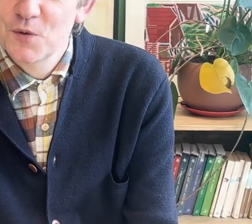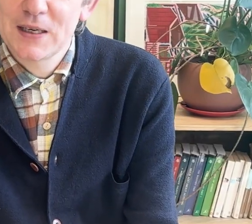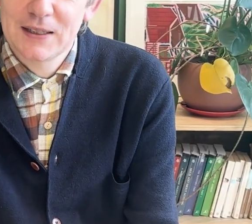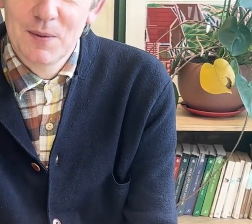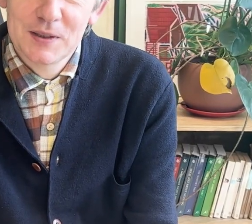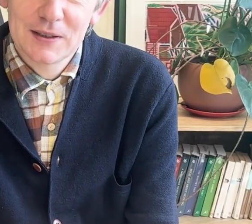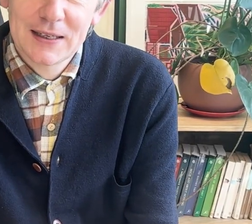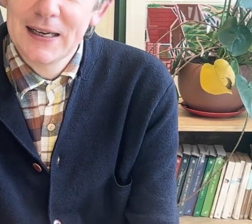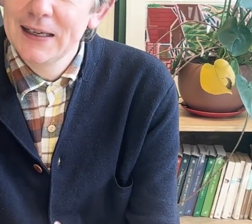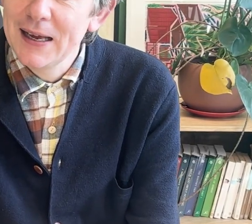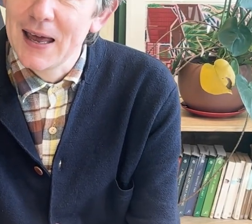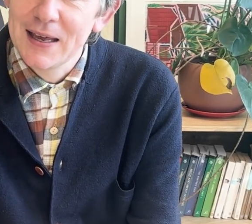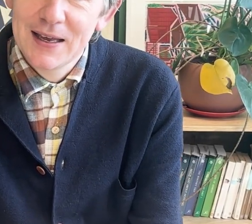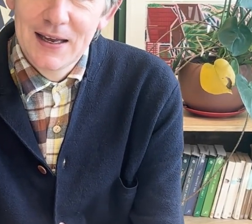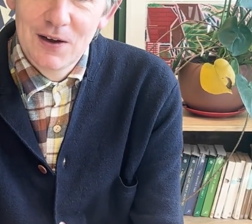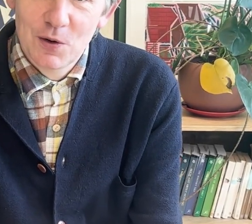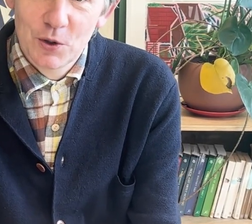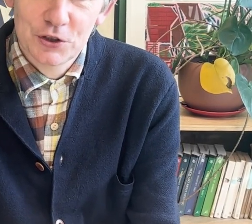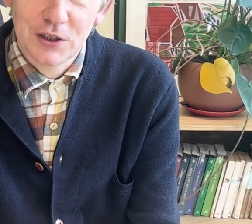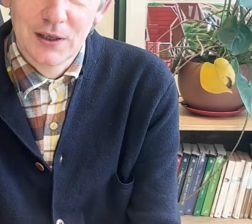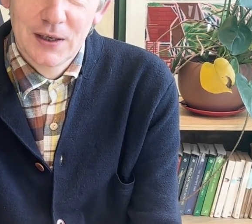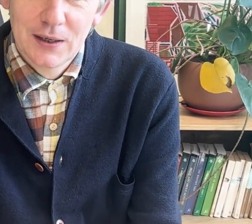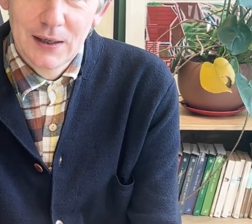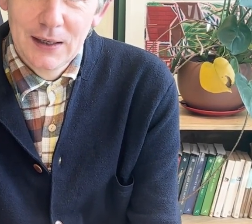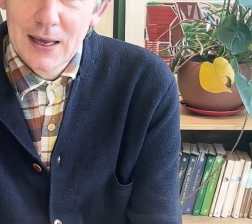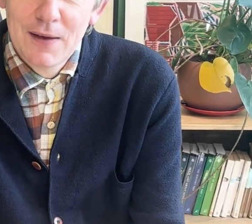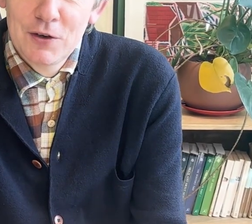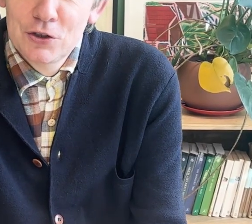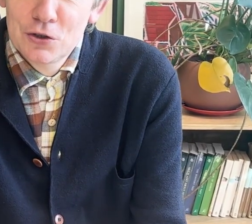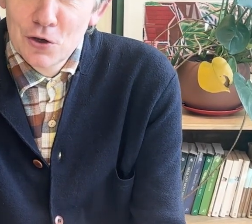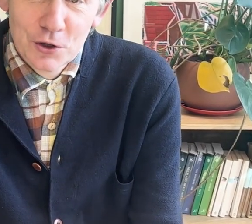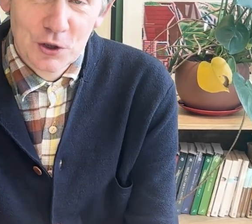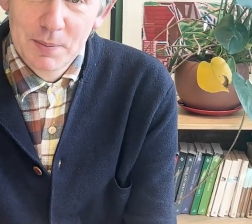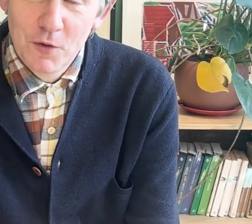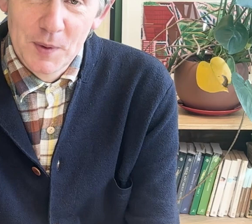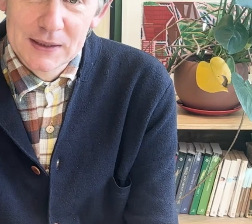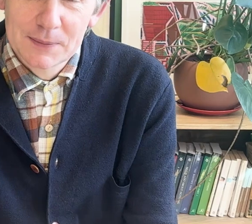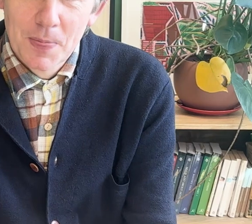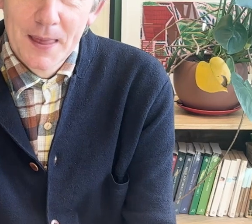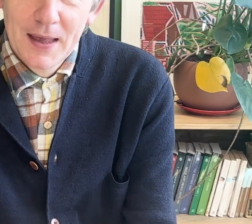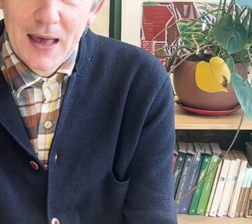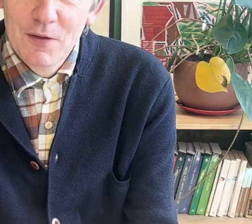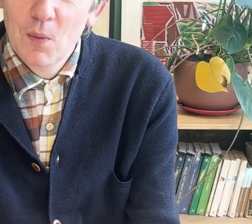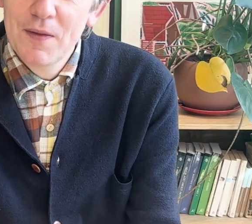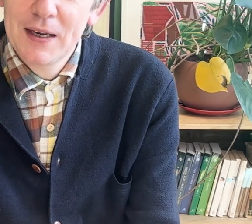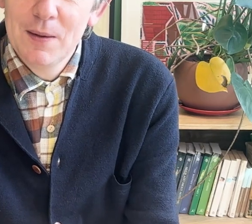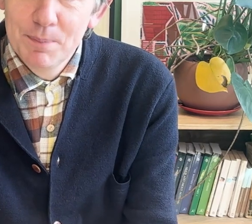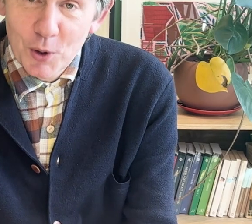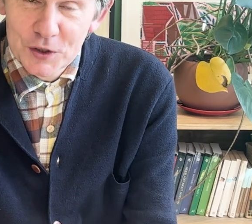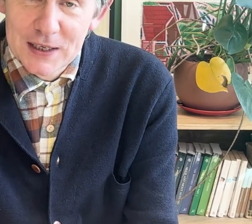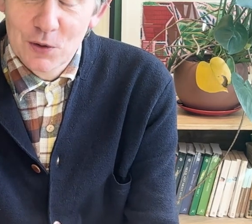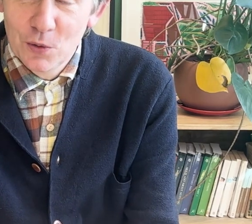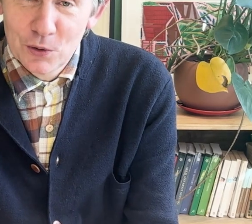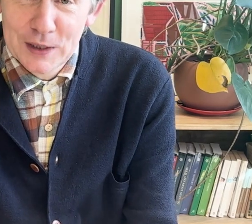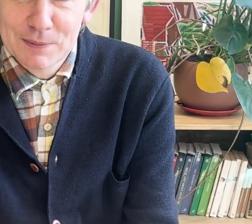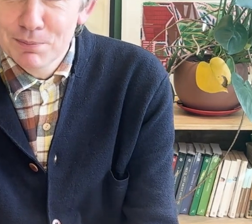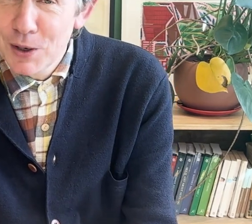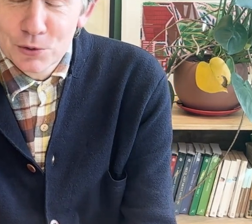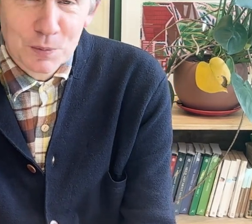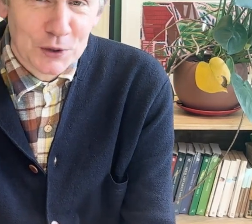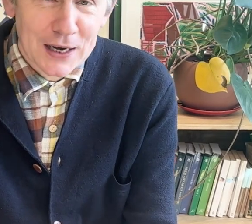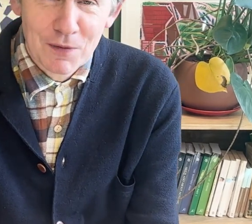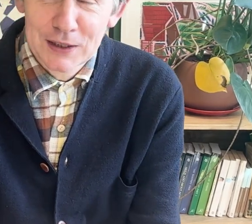pleasure of directing him as King Lear here in Washington. He gave an astonishing performance. And the way that he embodies all